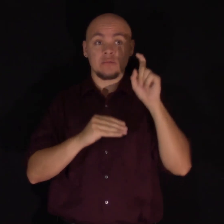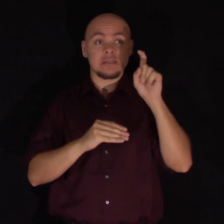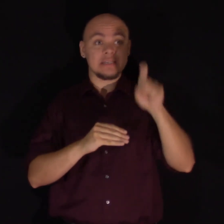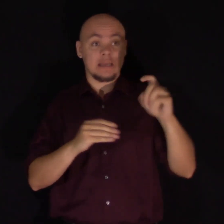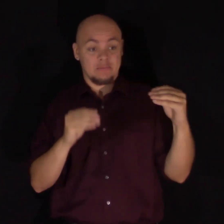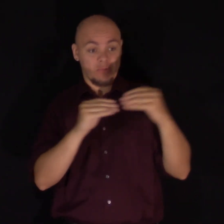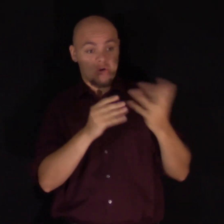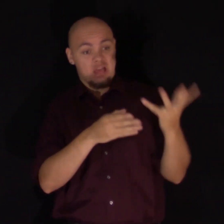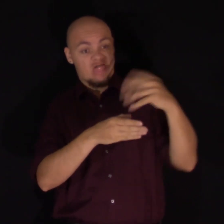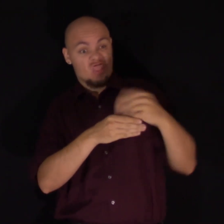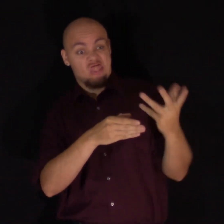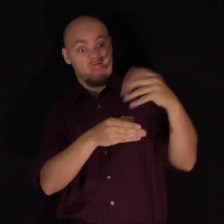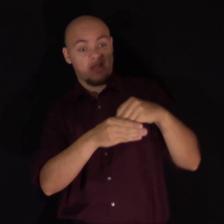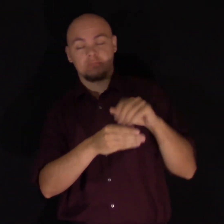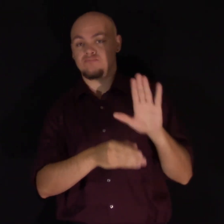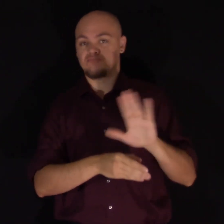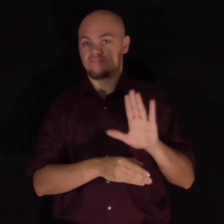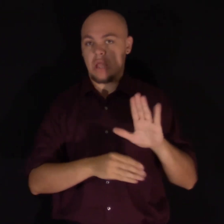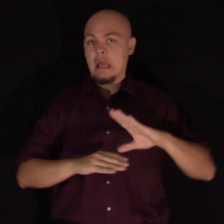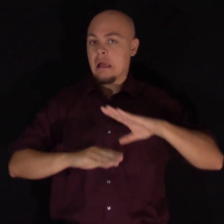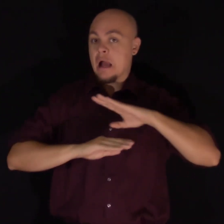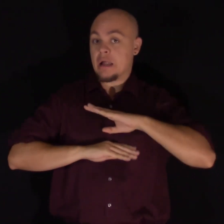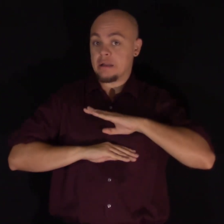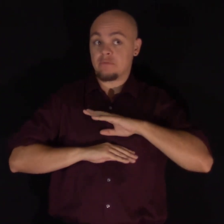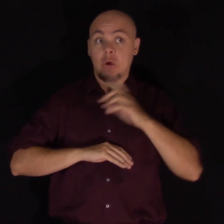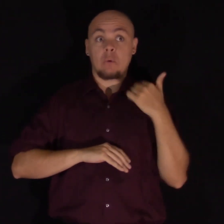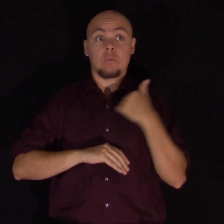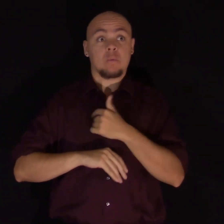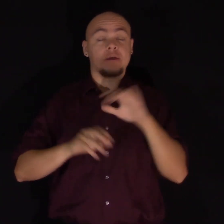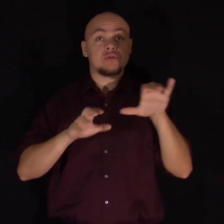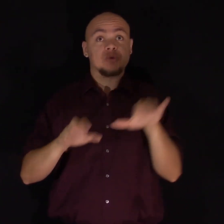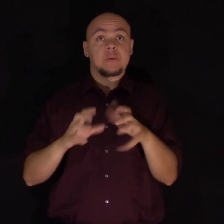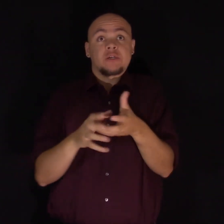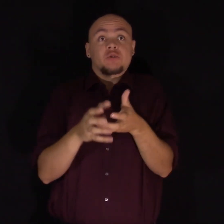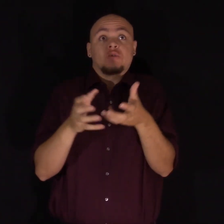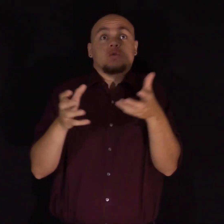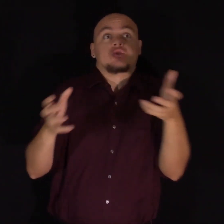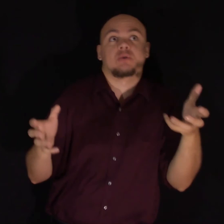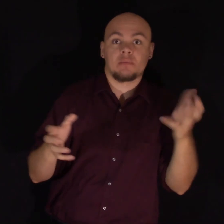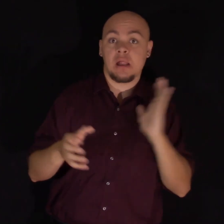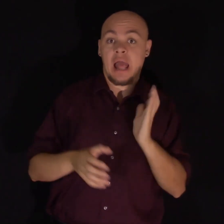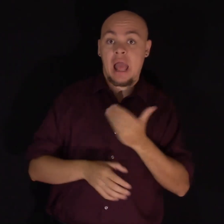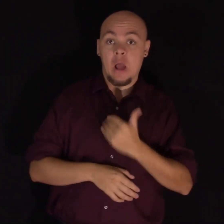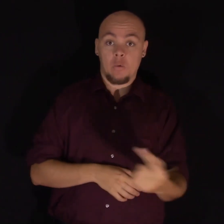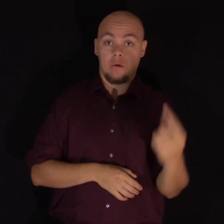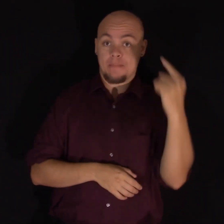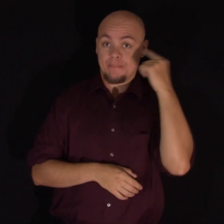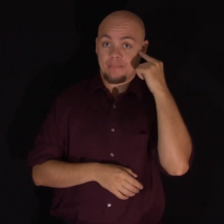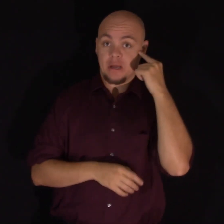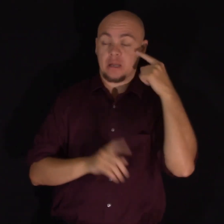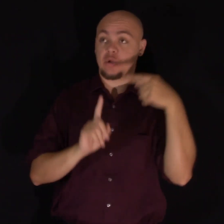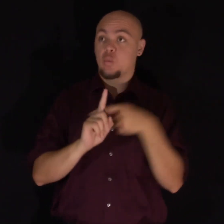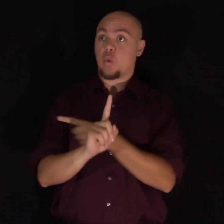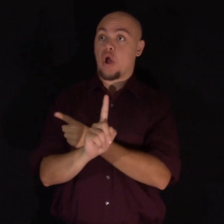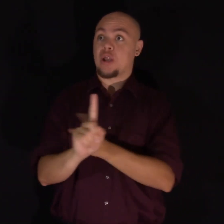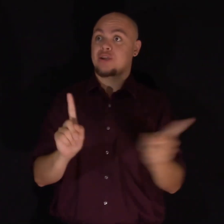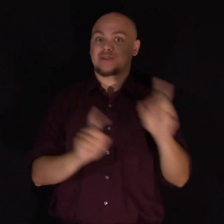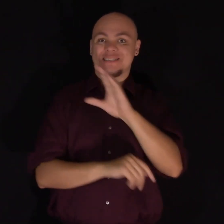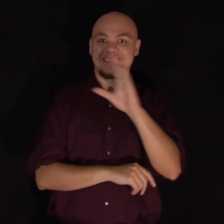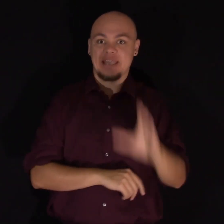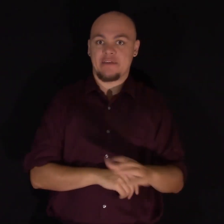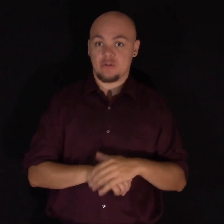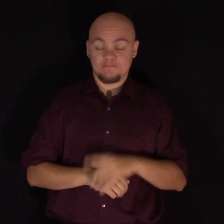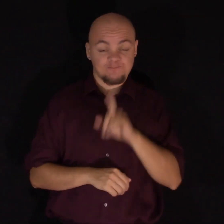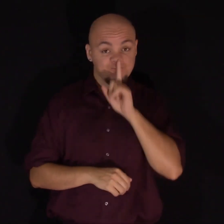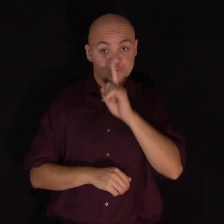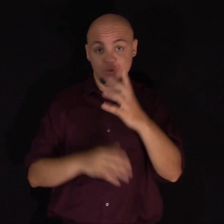in. We're doing enough. We're doing too much. We're doing so much that our mind never wanders anymore. It's